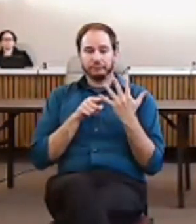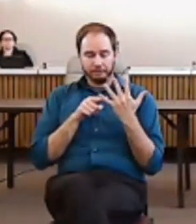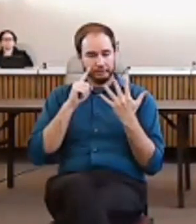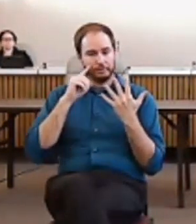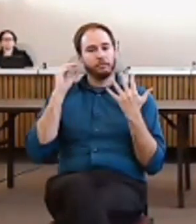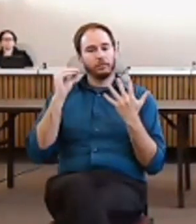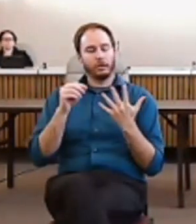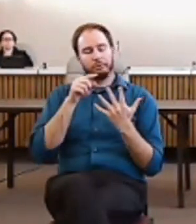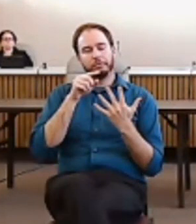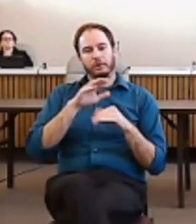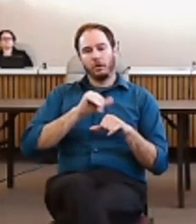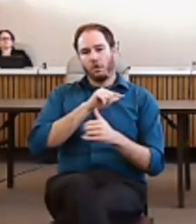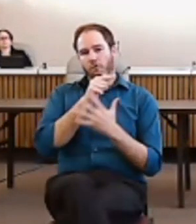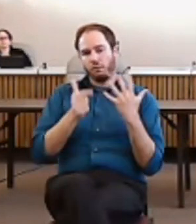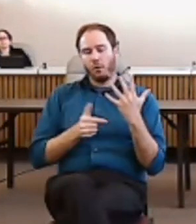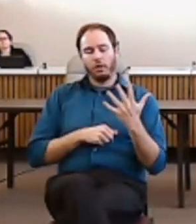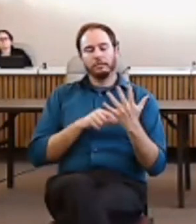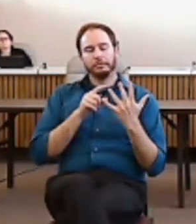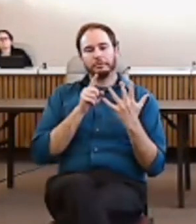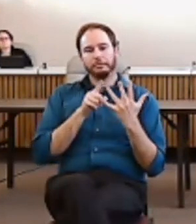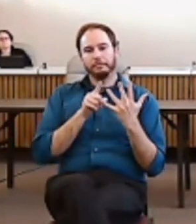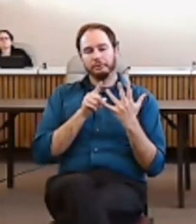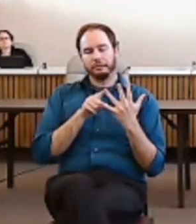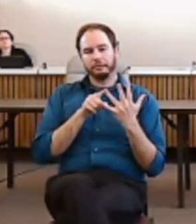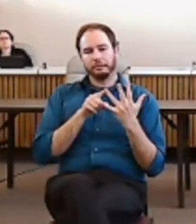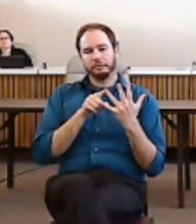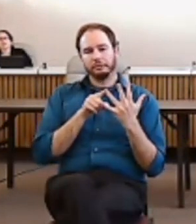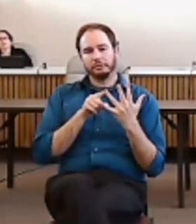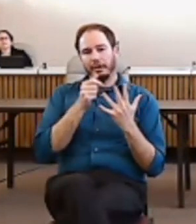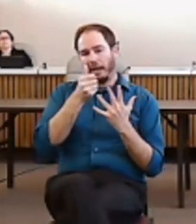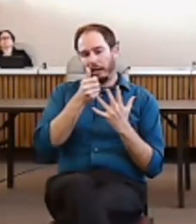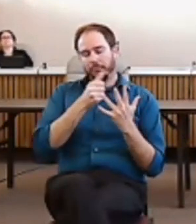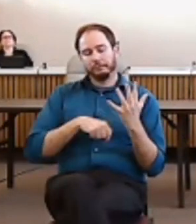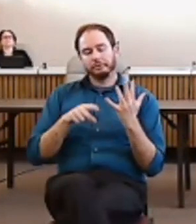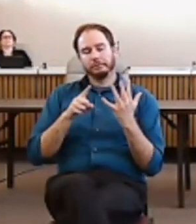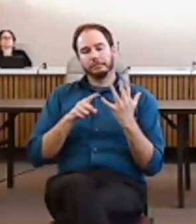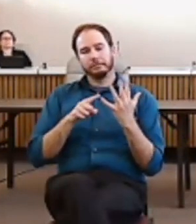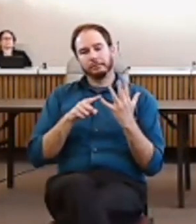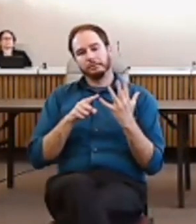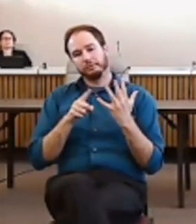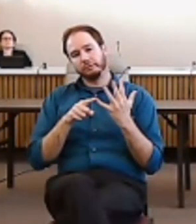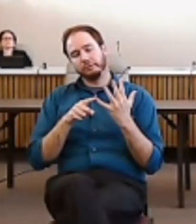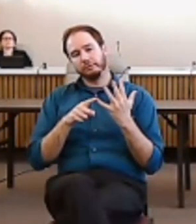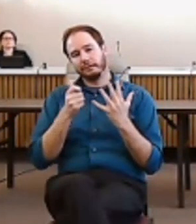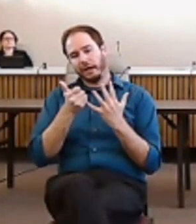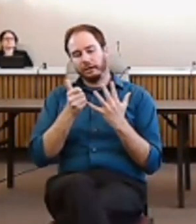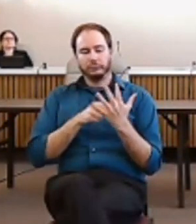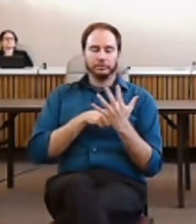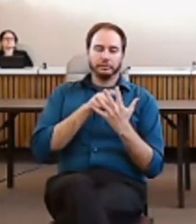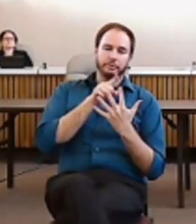Hearing none, please call the roll. Councilmember Safranik, Aye. Councilmember Bolzner,